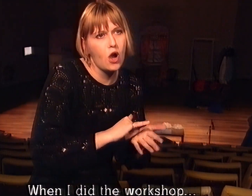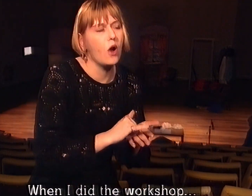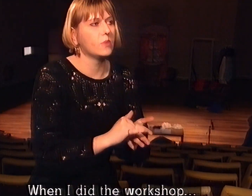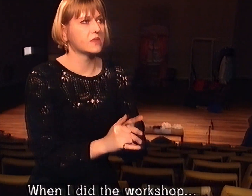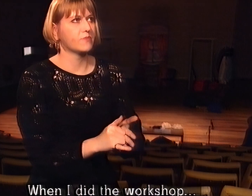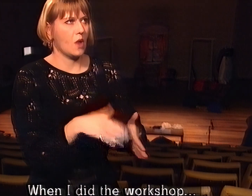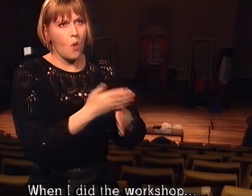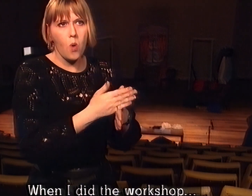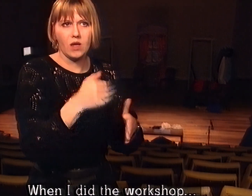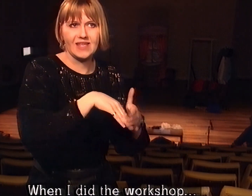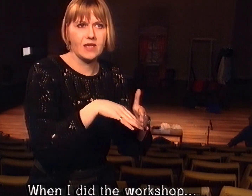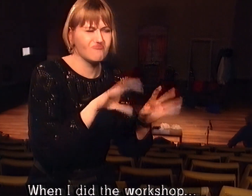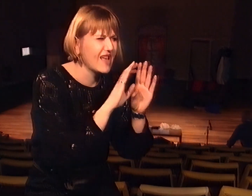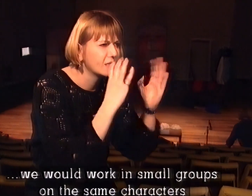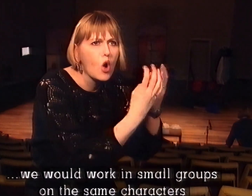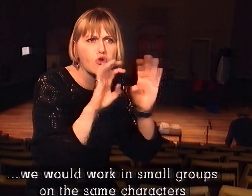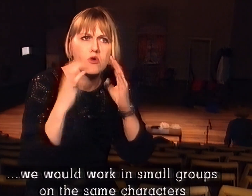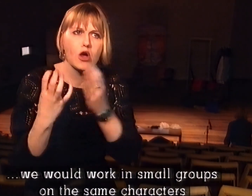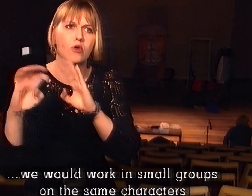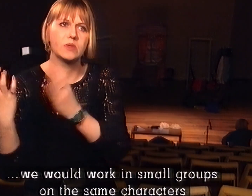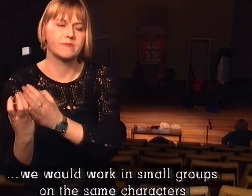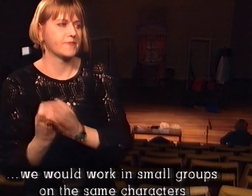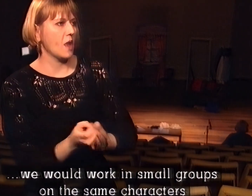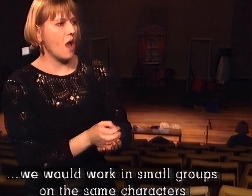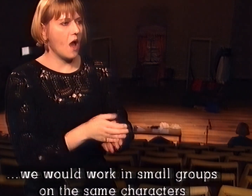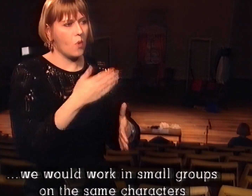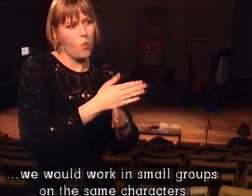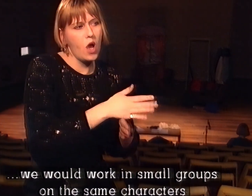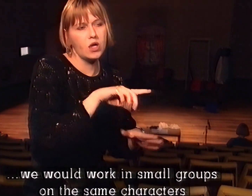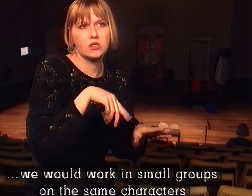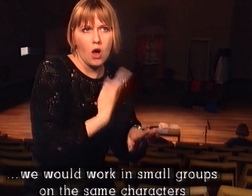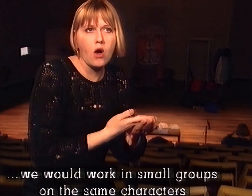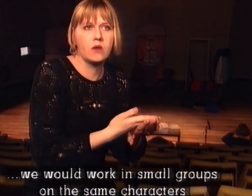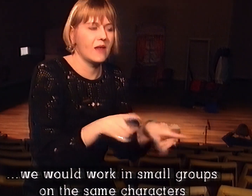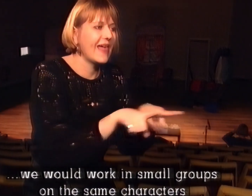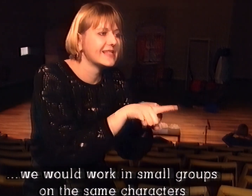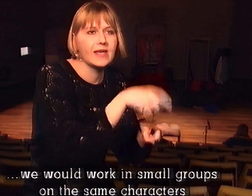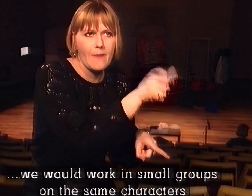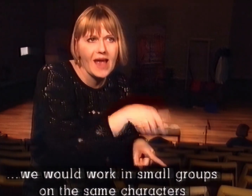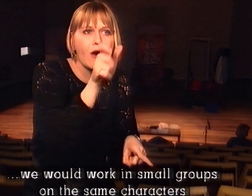When I did the workshop, we would work in small groups on the same characters.